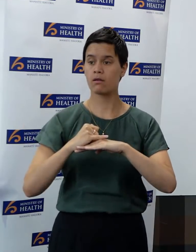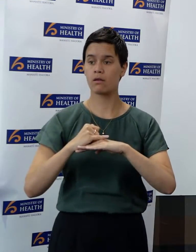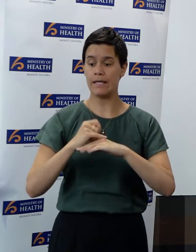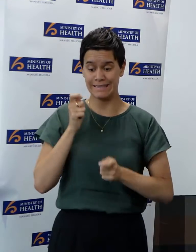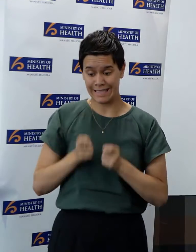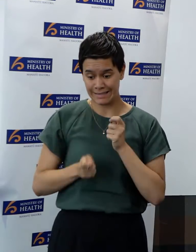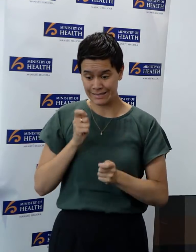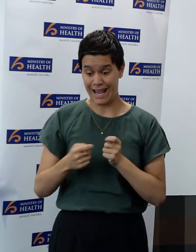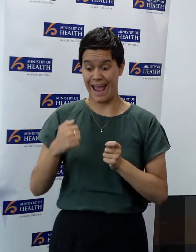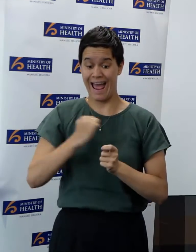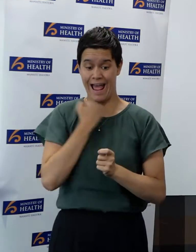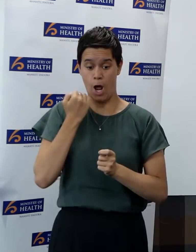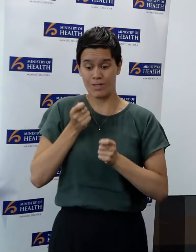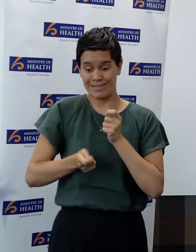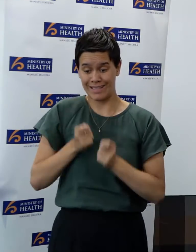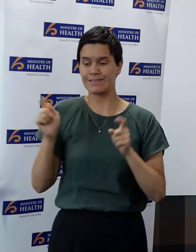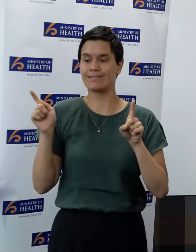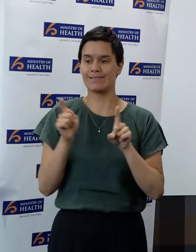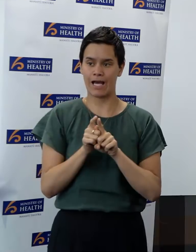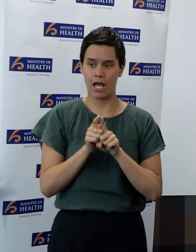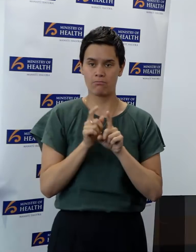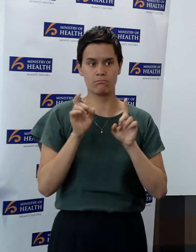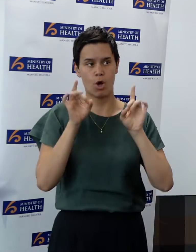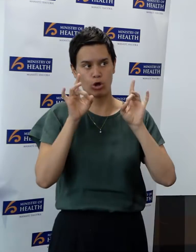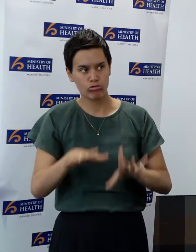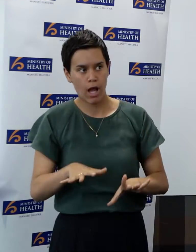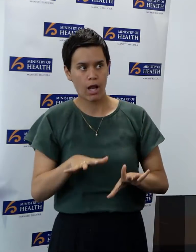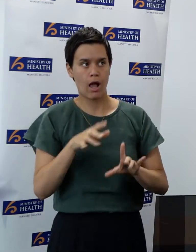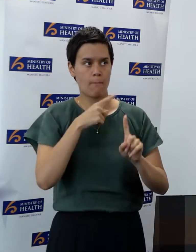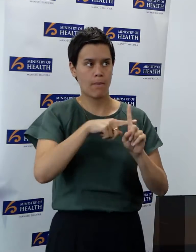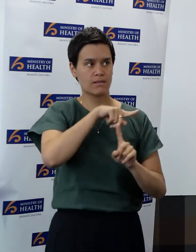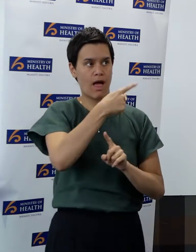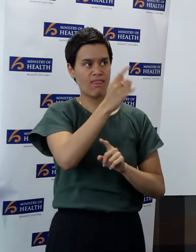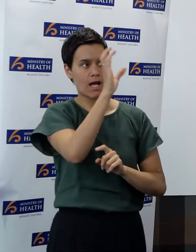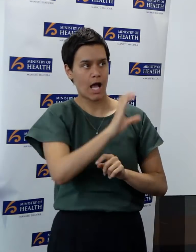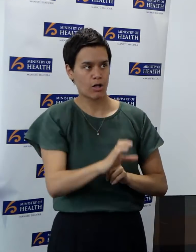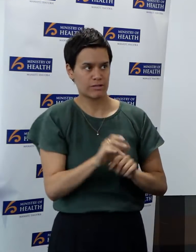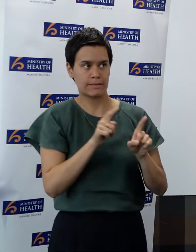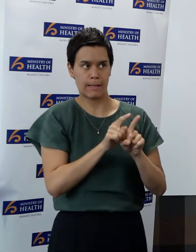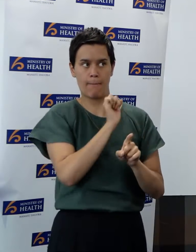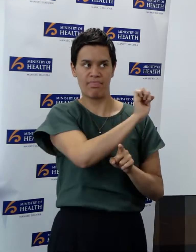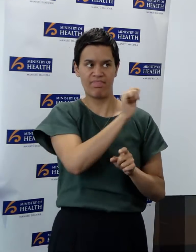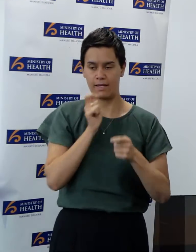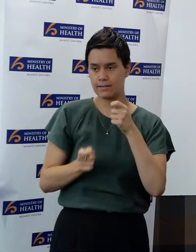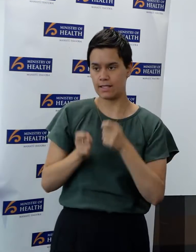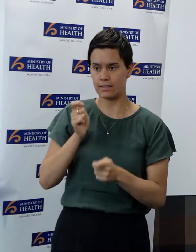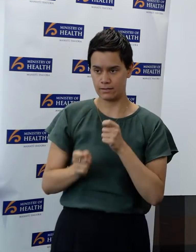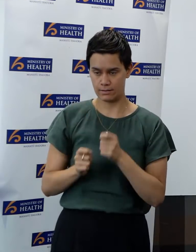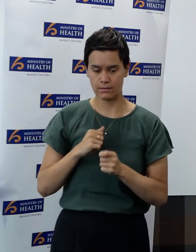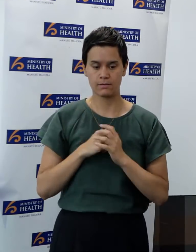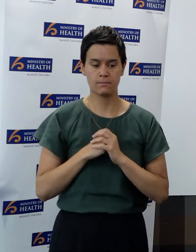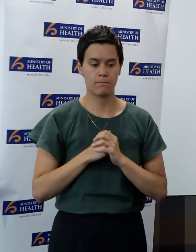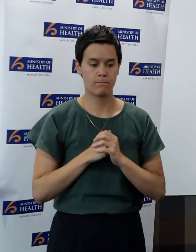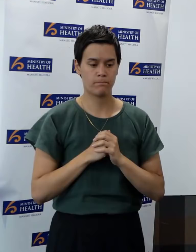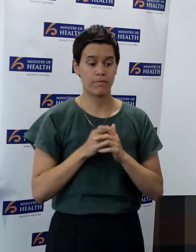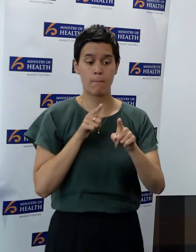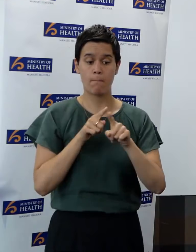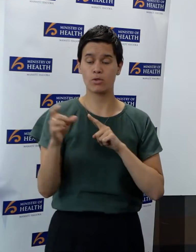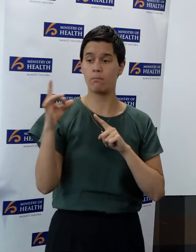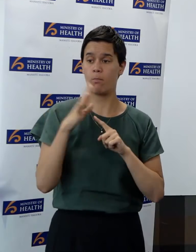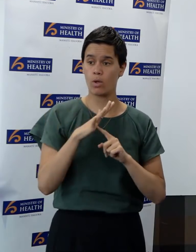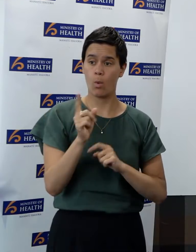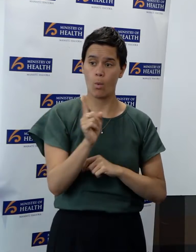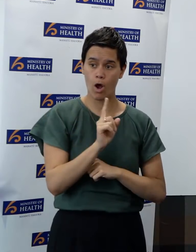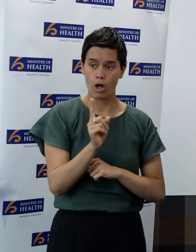including Australia. And as we know, the most important aspect of actually that is to ensure those people